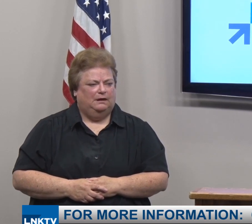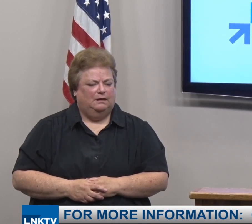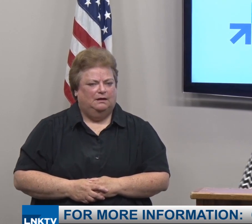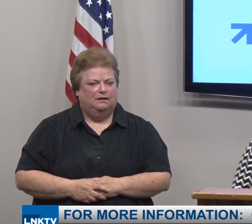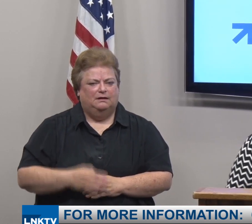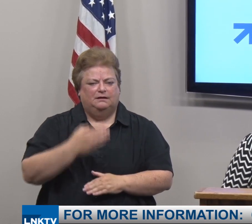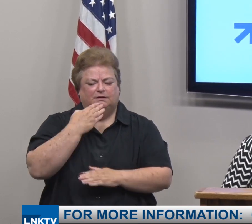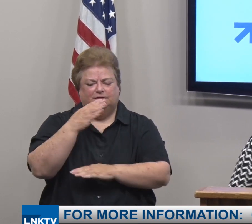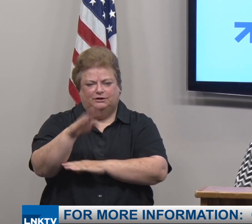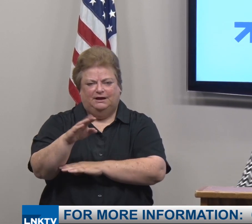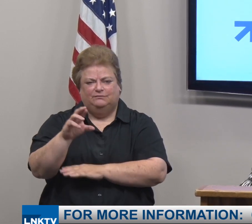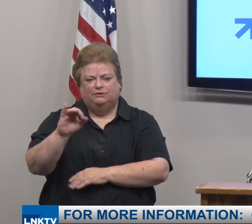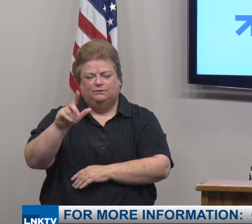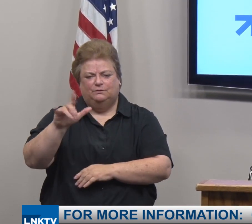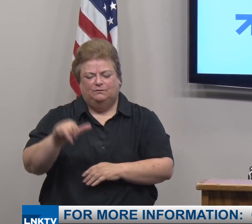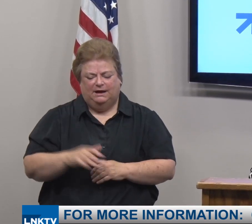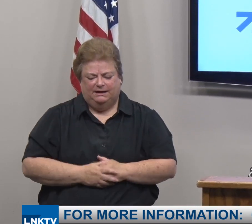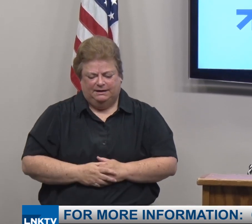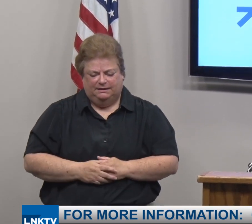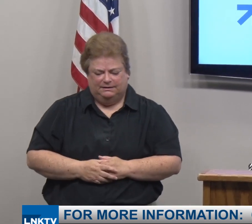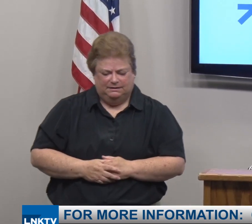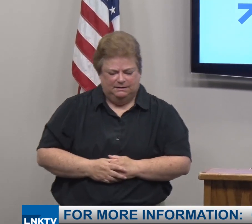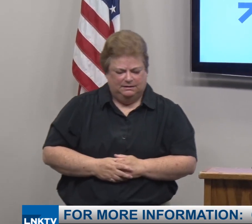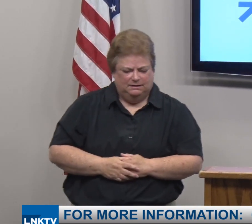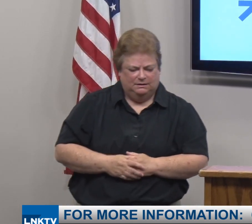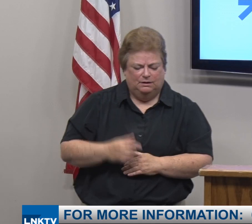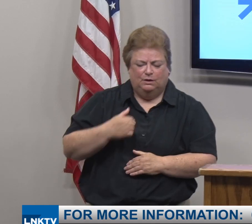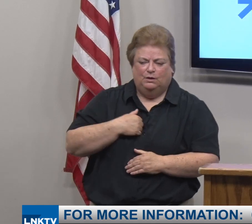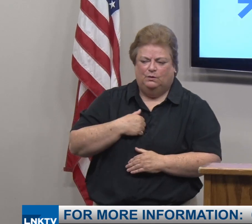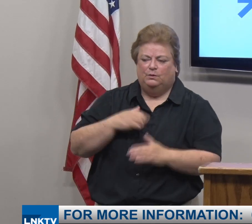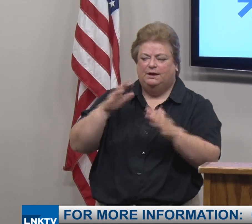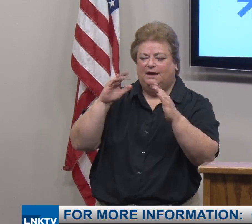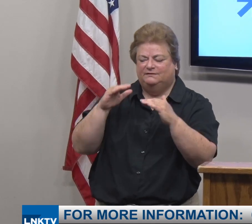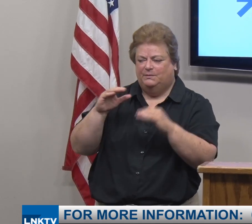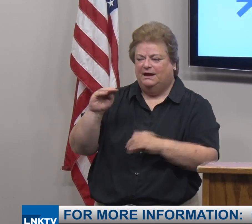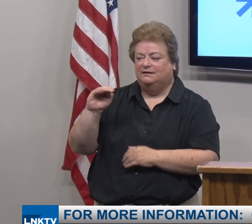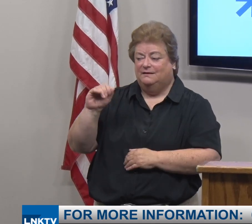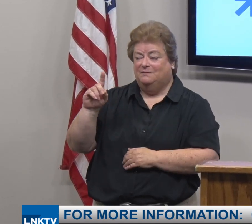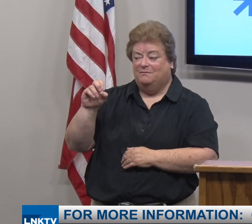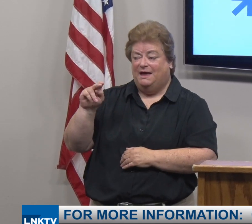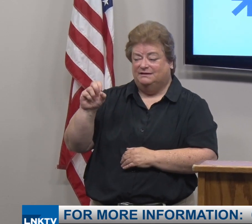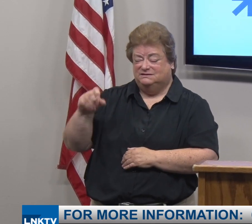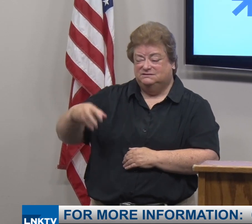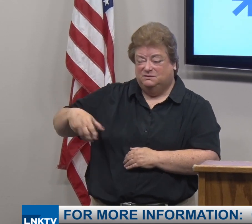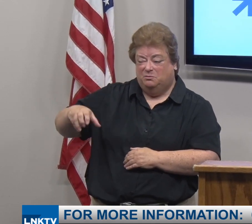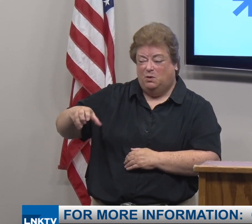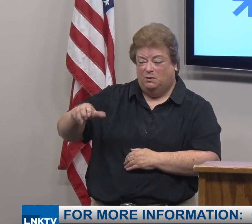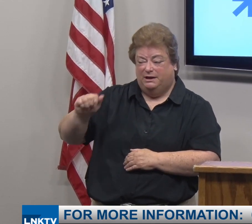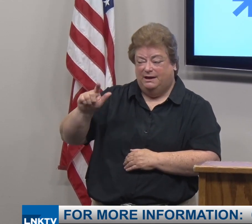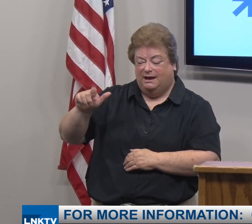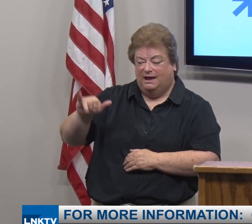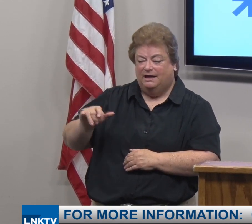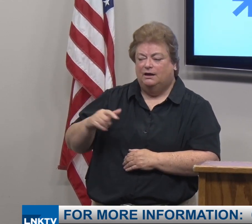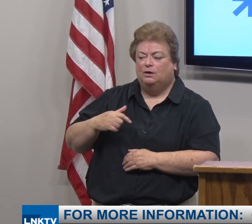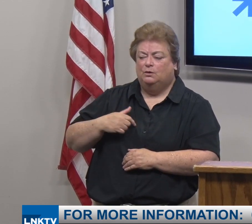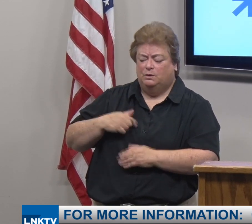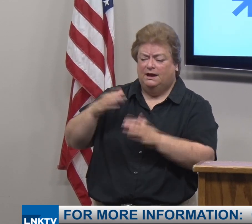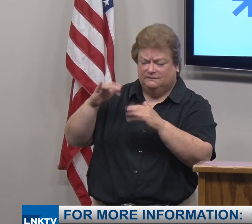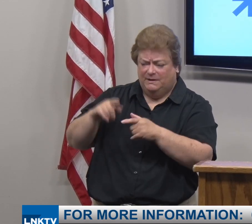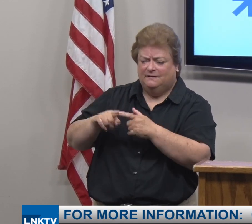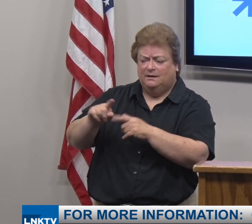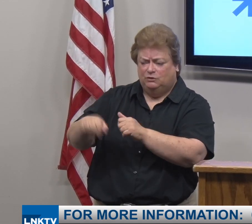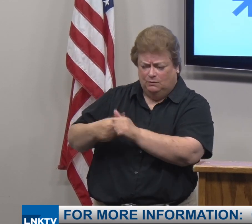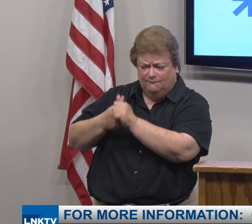Good afternoon, Riley. We expect Madison to comply with the plan that they put in place, and